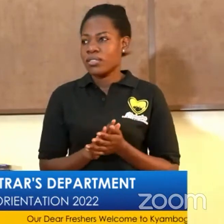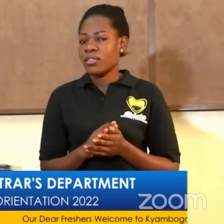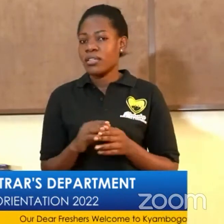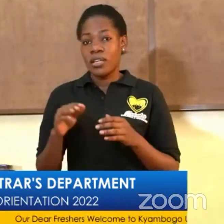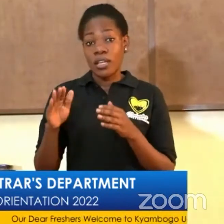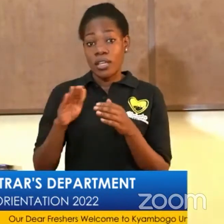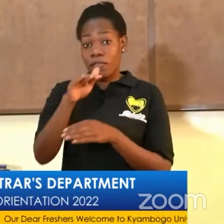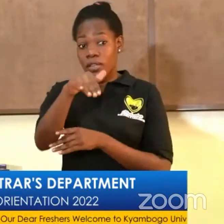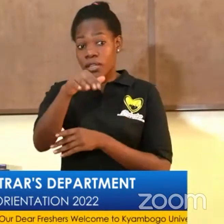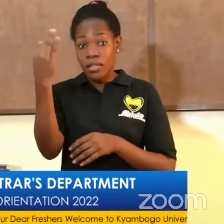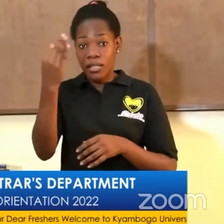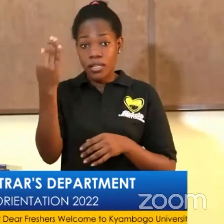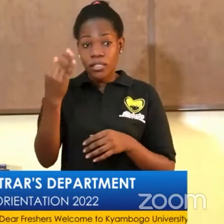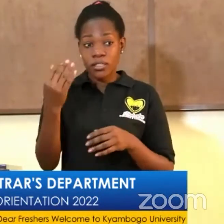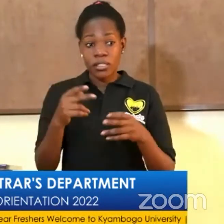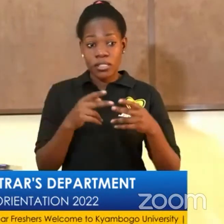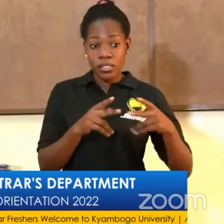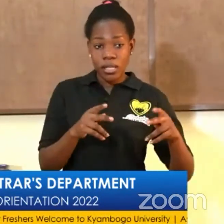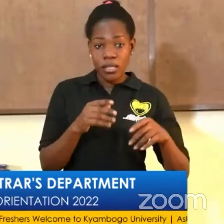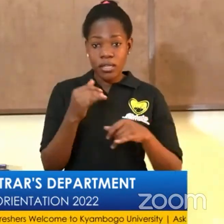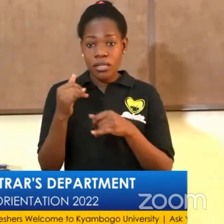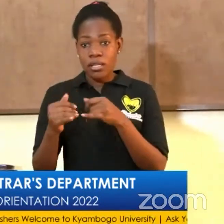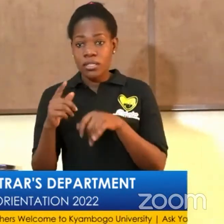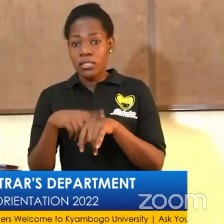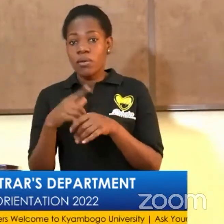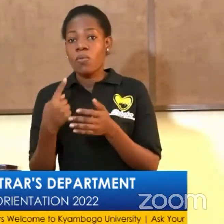end? Mafko, can you answer that?